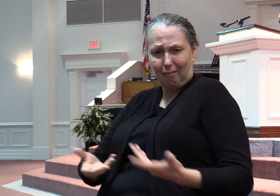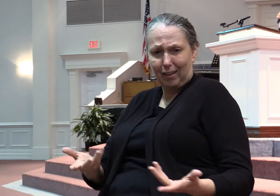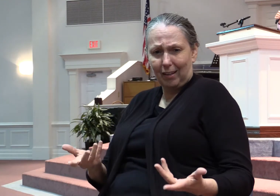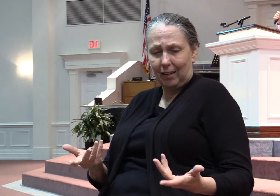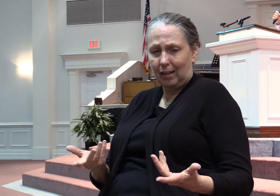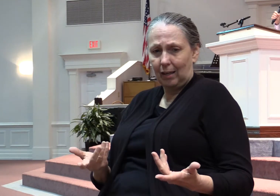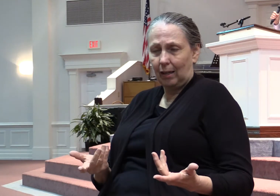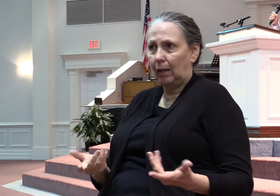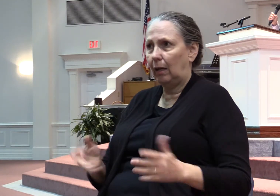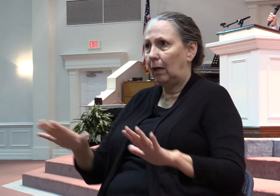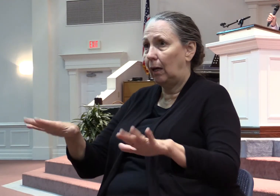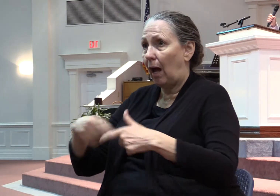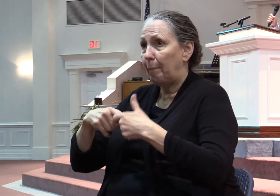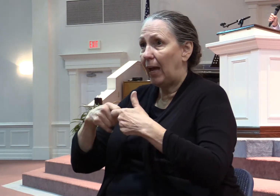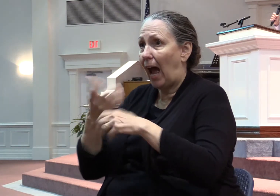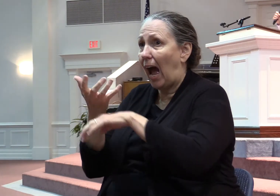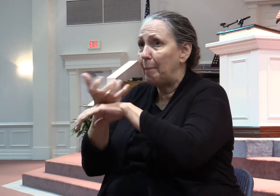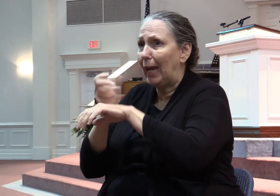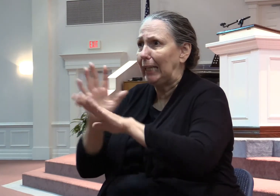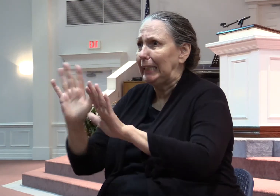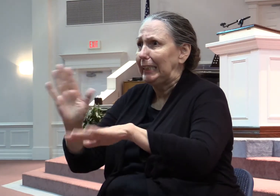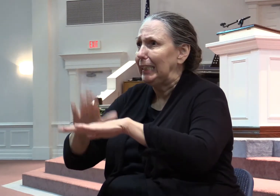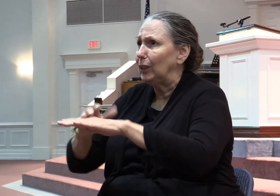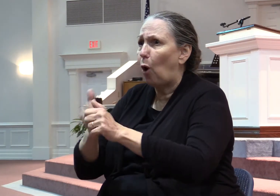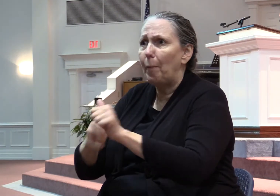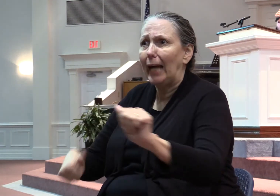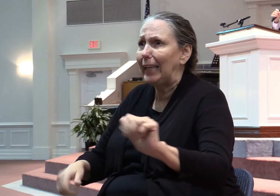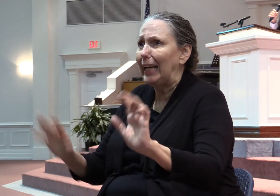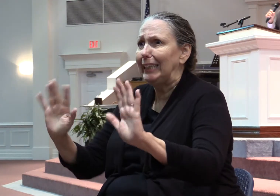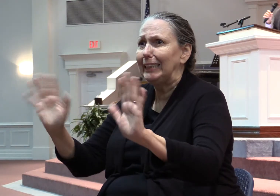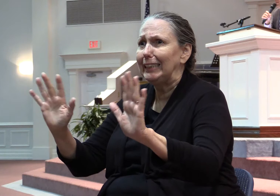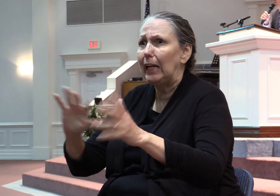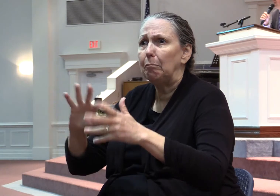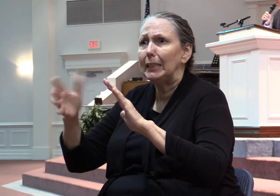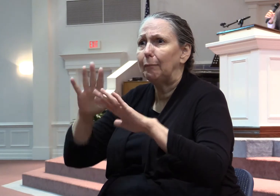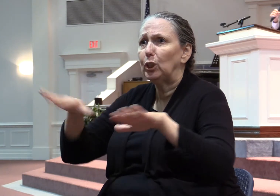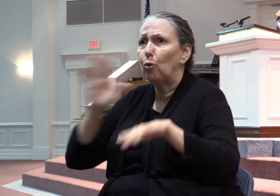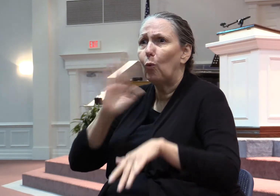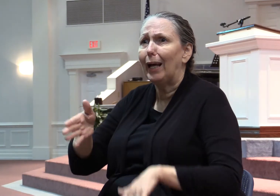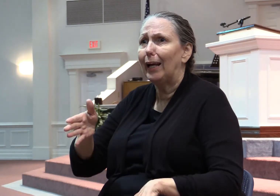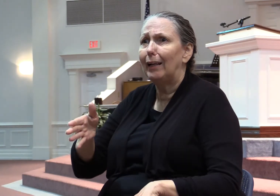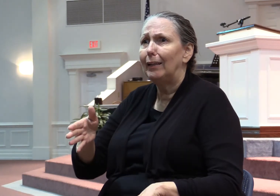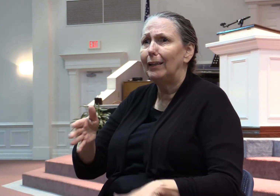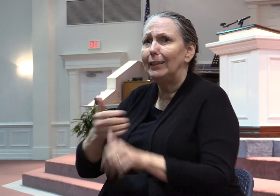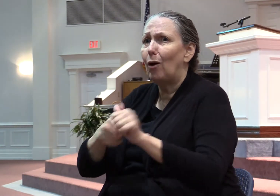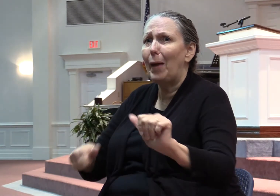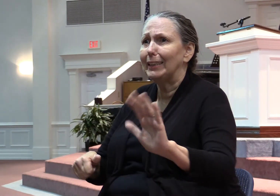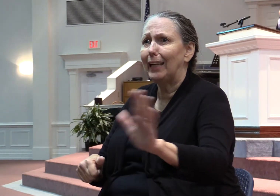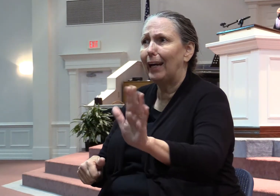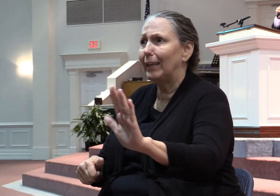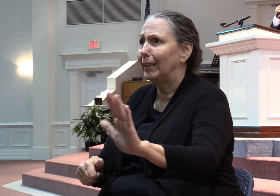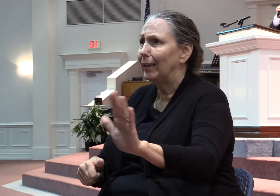beg somebody tonight. Don't backslide. Come on. Don't backslide because it's going to mess up your kids. Right. Don't backslide